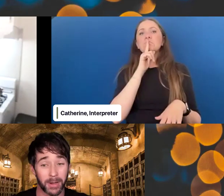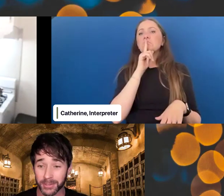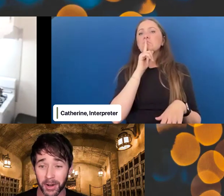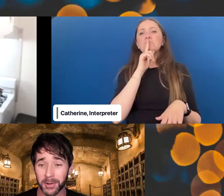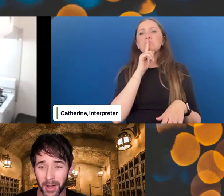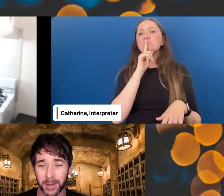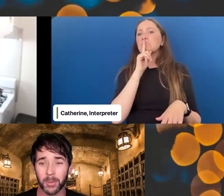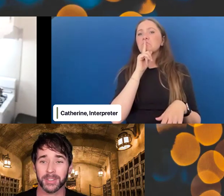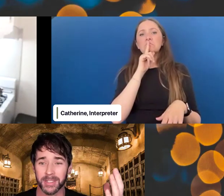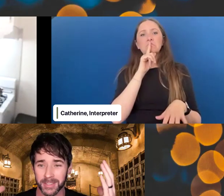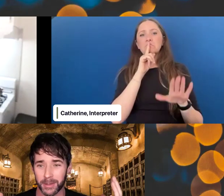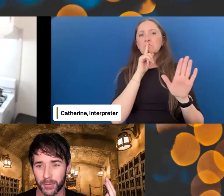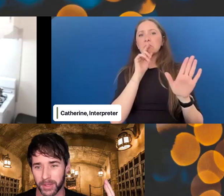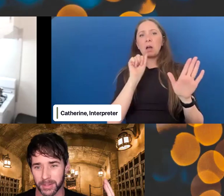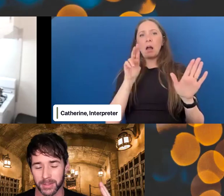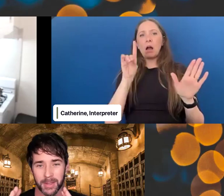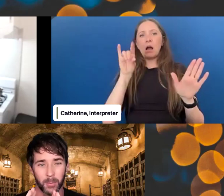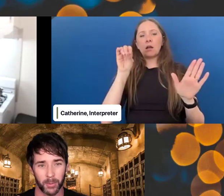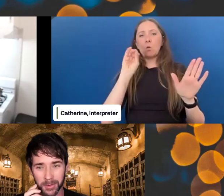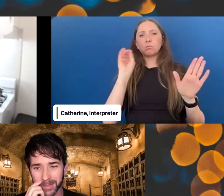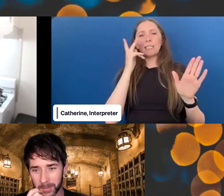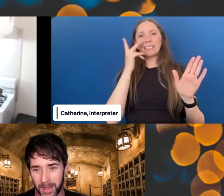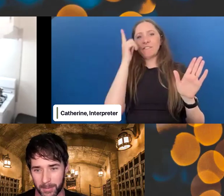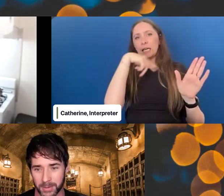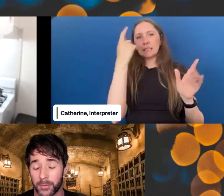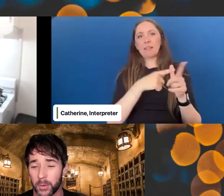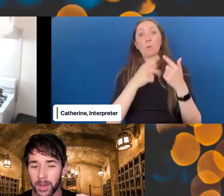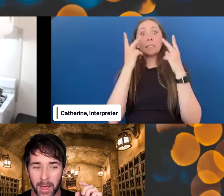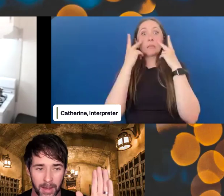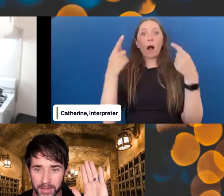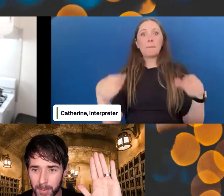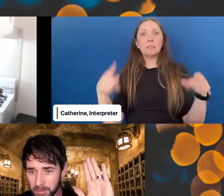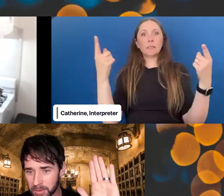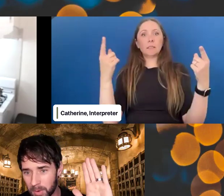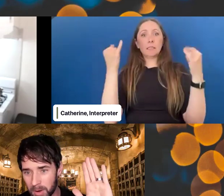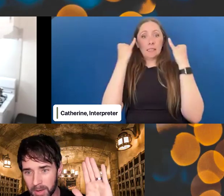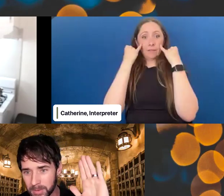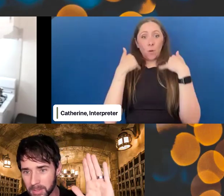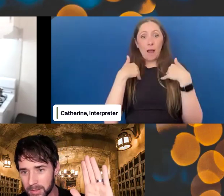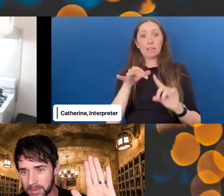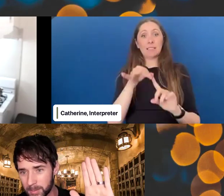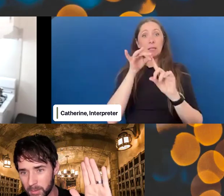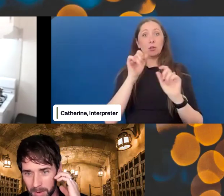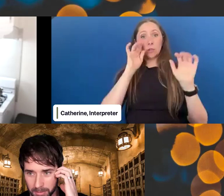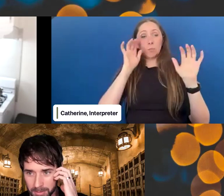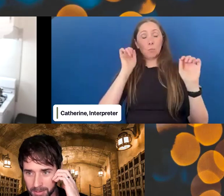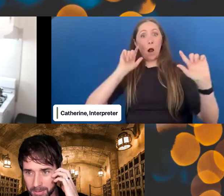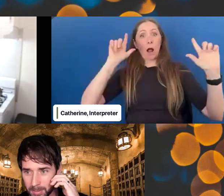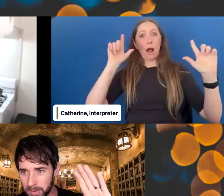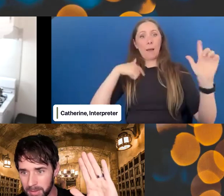to. I'm not going to turn on your audio. We just need to see your faces, and then we will see what happens. So if you have the special surprise that I've been talking to some of you